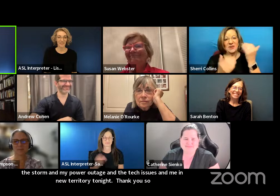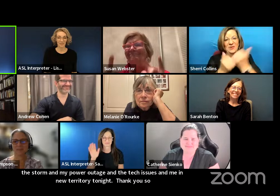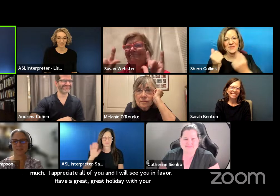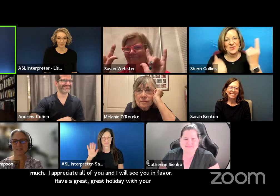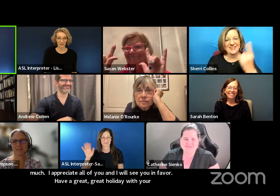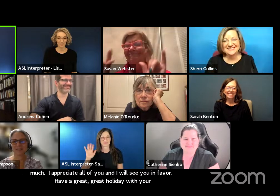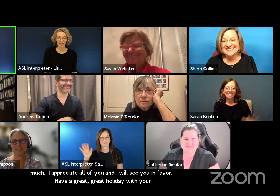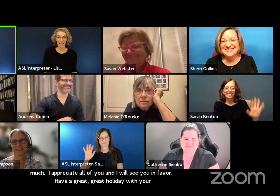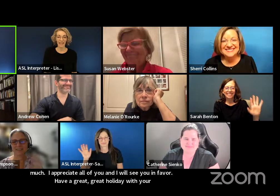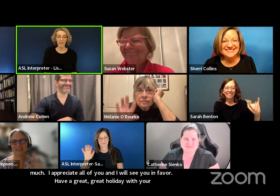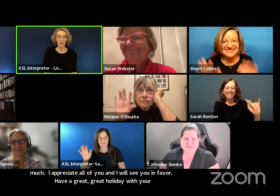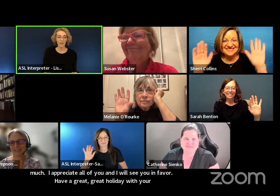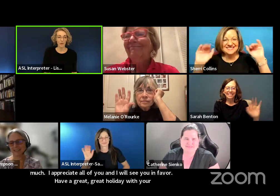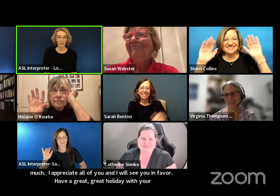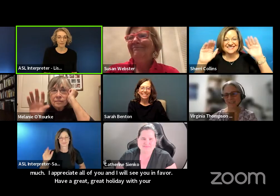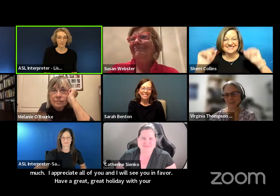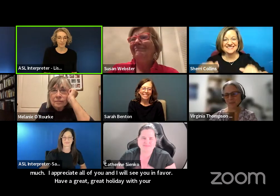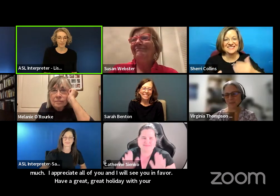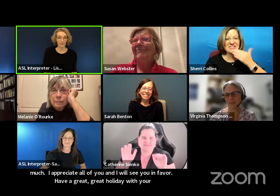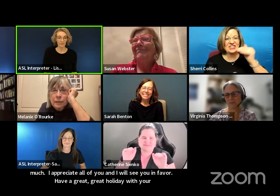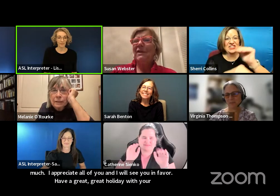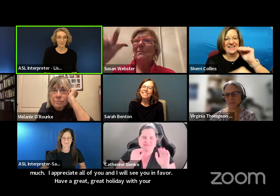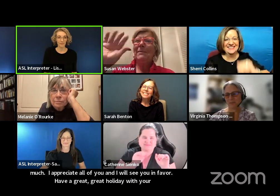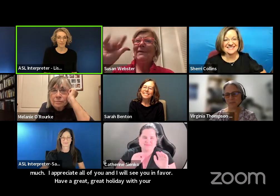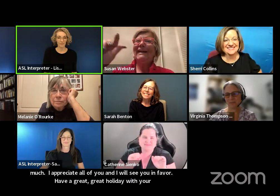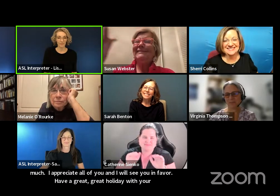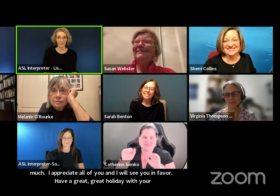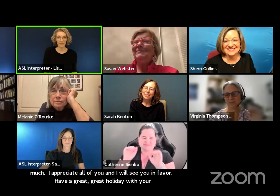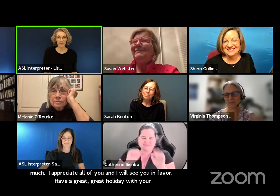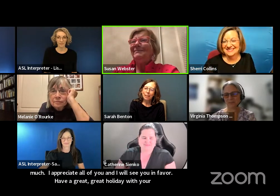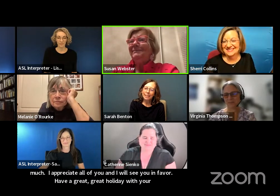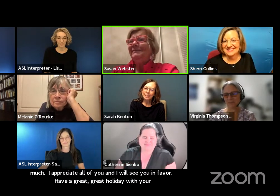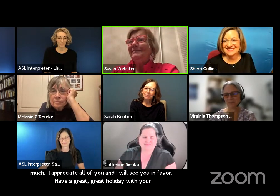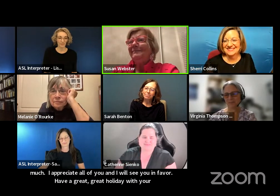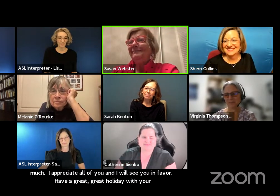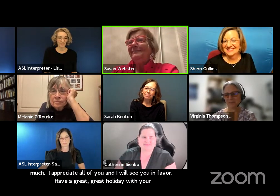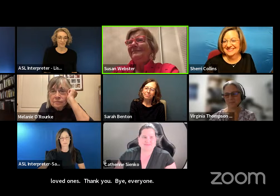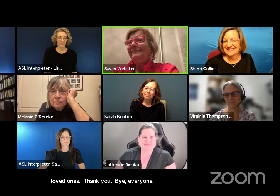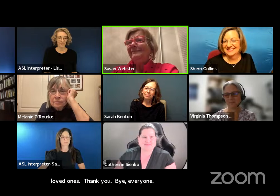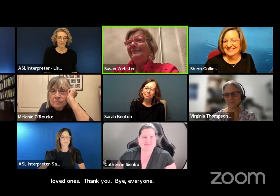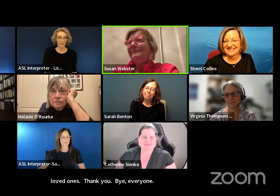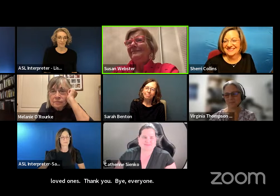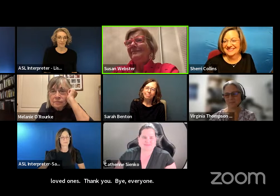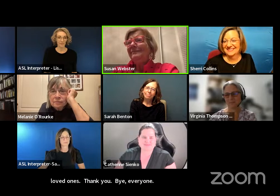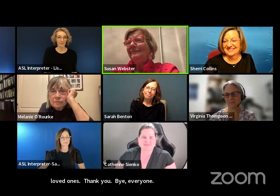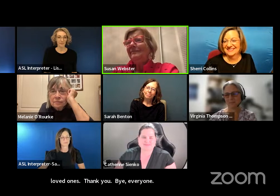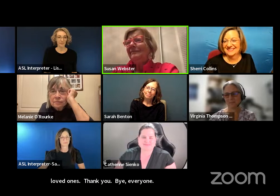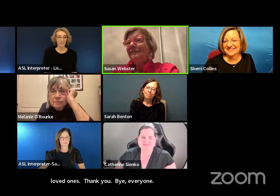Bye, everyone. Thank you, everyone. Bye-bye. Bye.